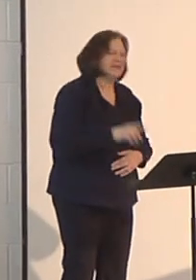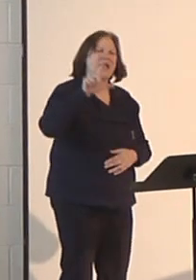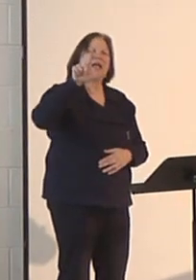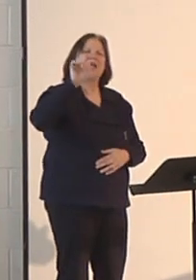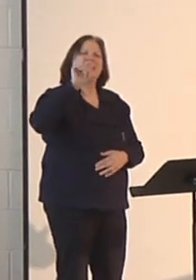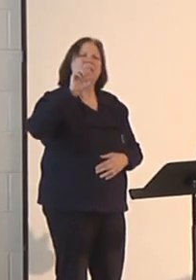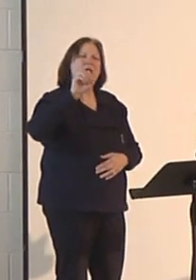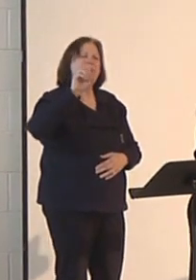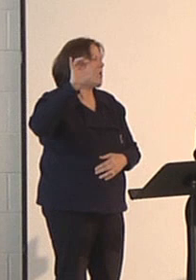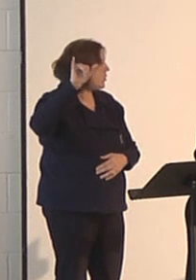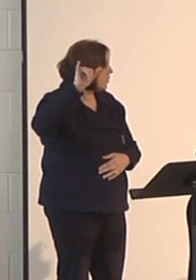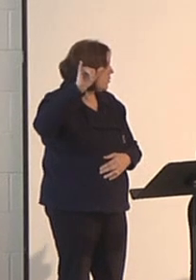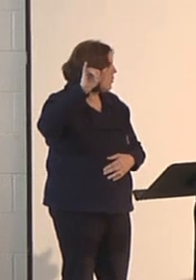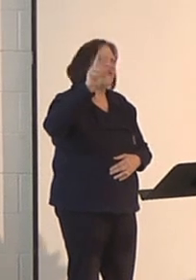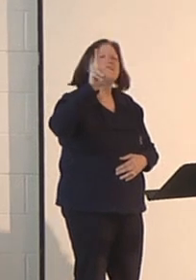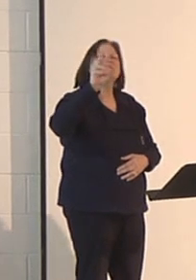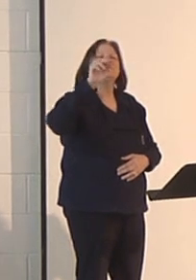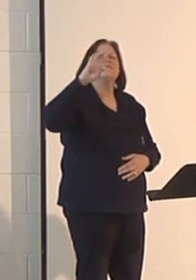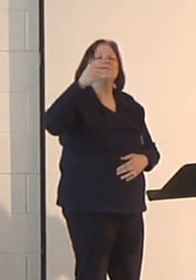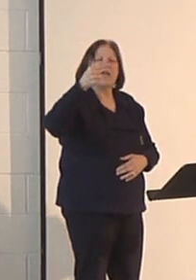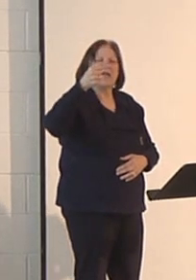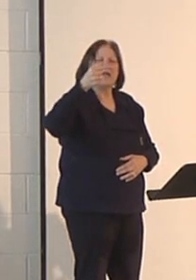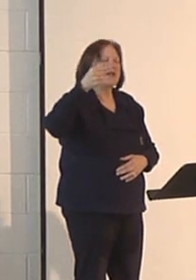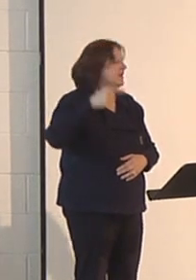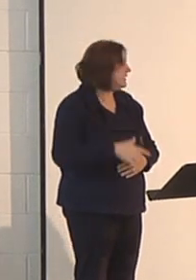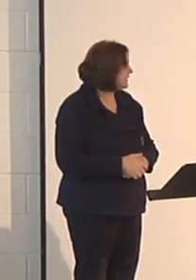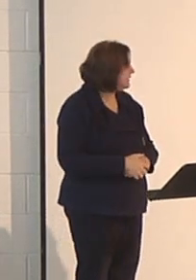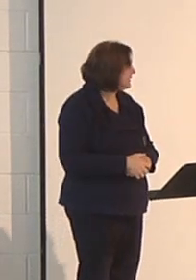Lao Ma, if you are here, please come.